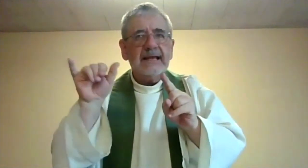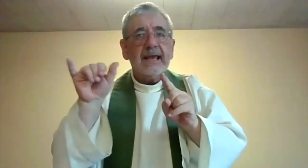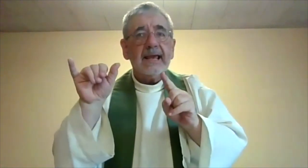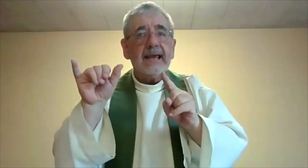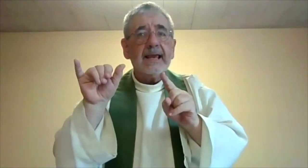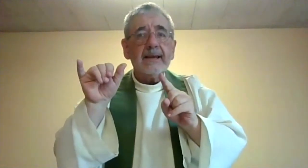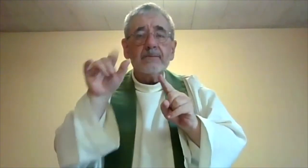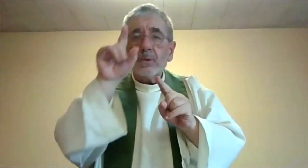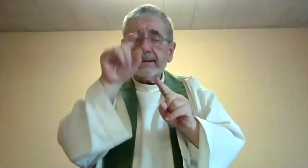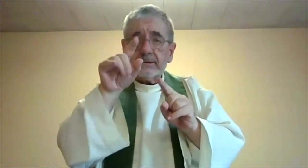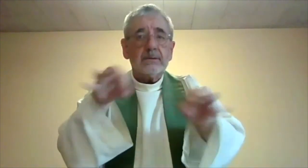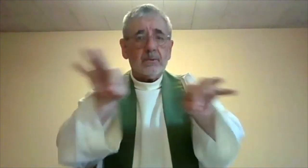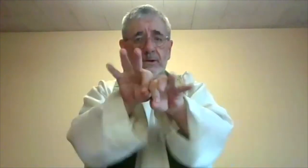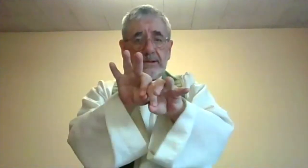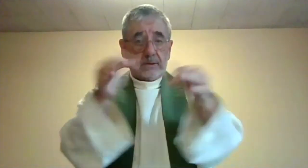But the same question